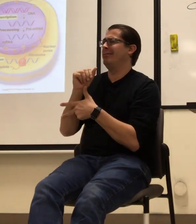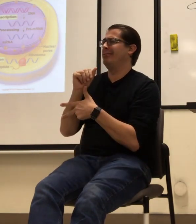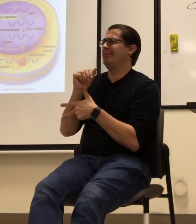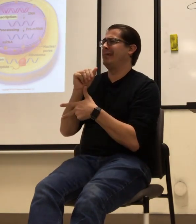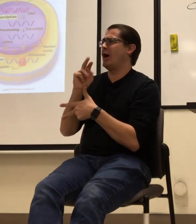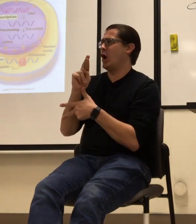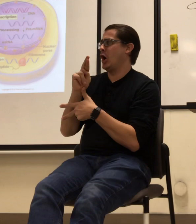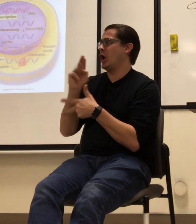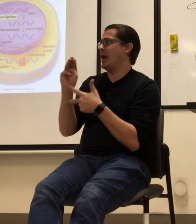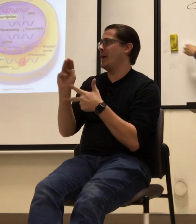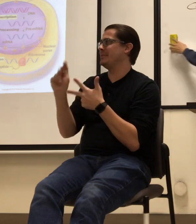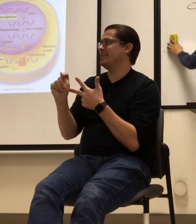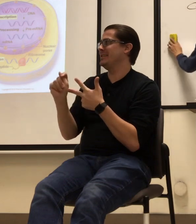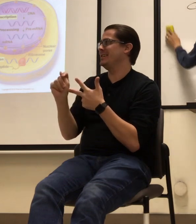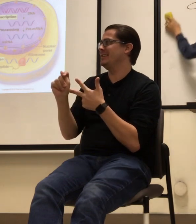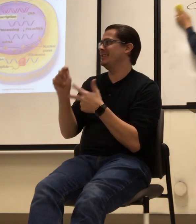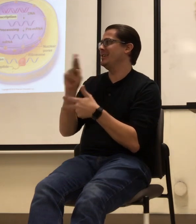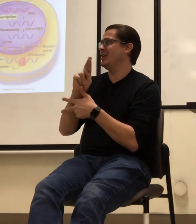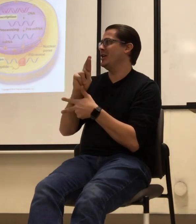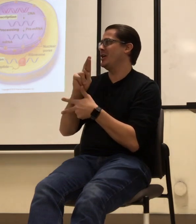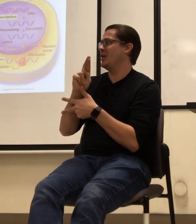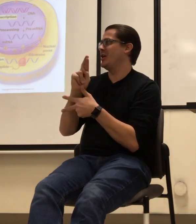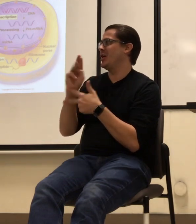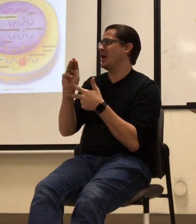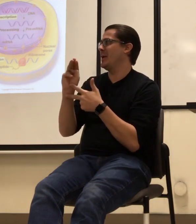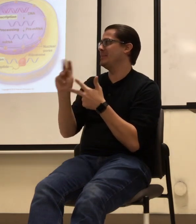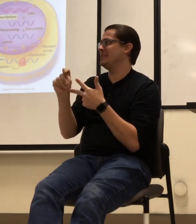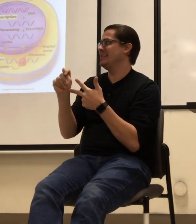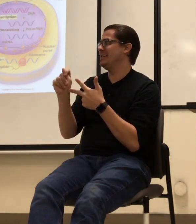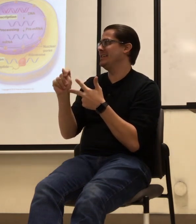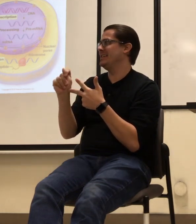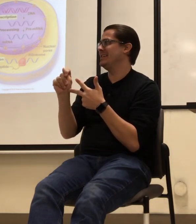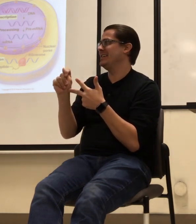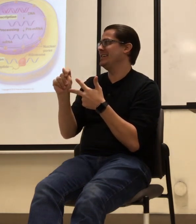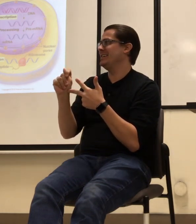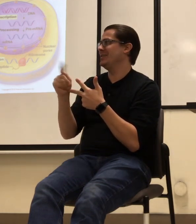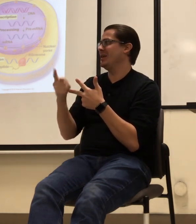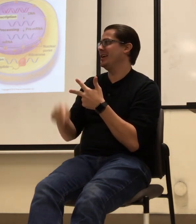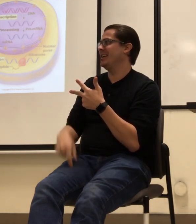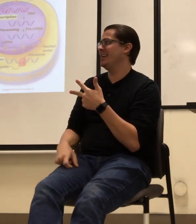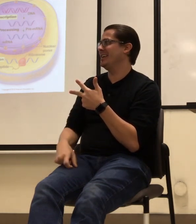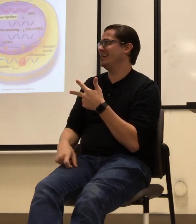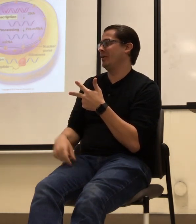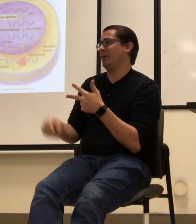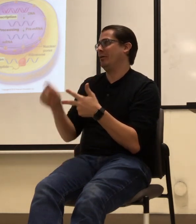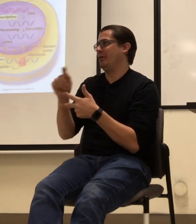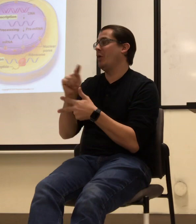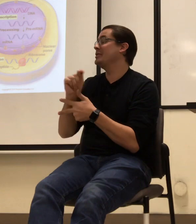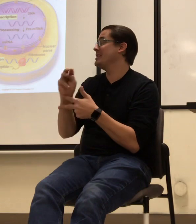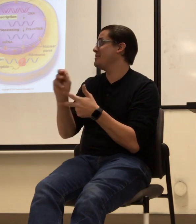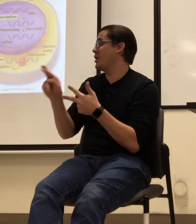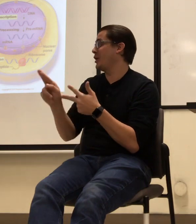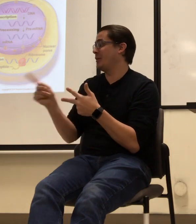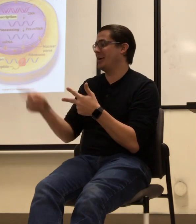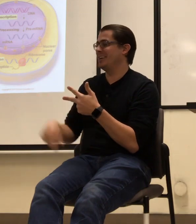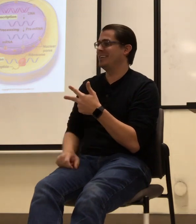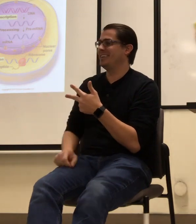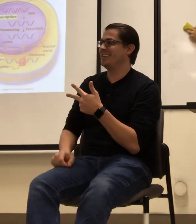So let's pretend it's way back when and they hadn't identified what's what yet.